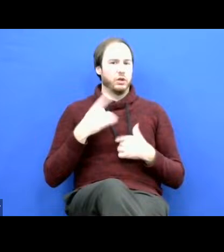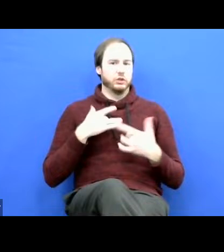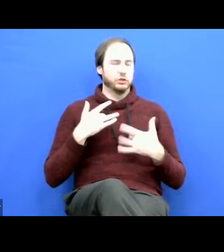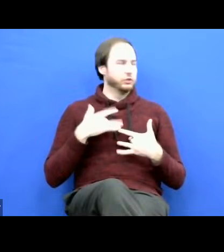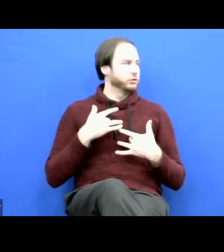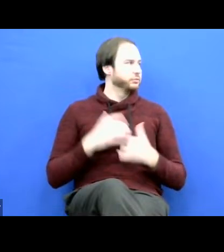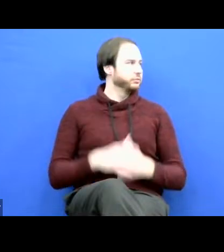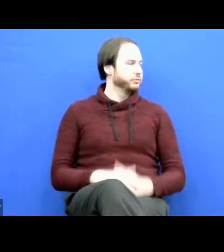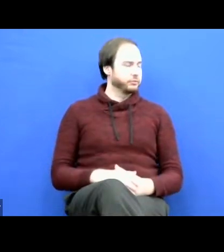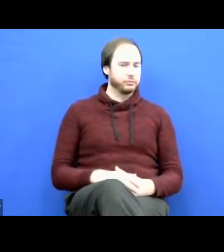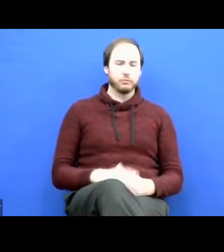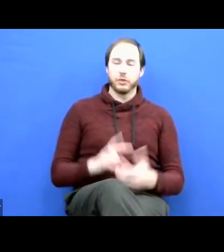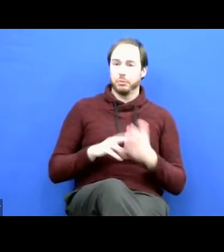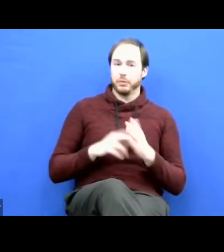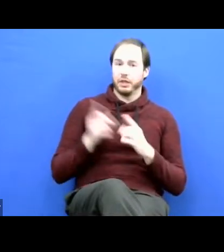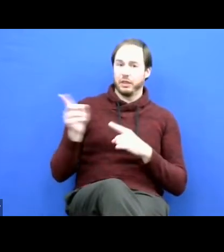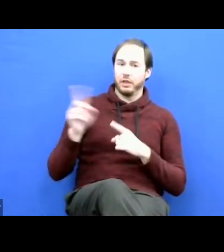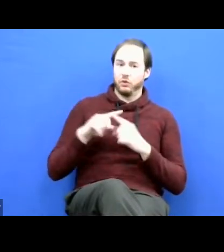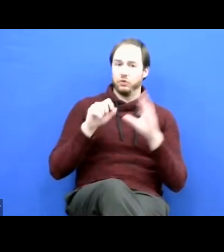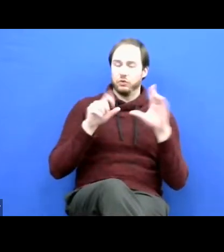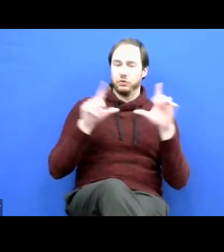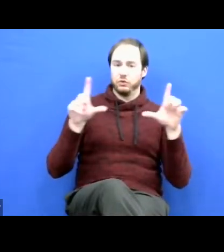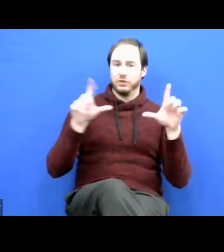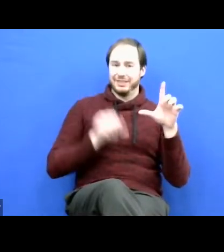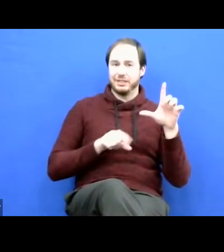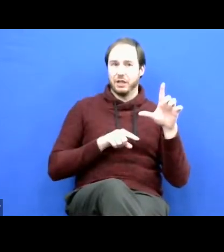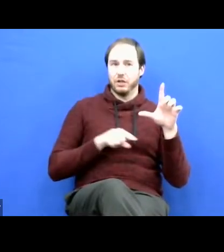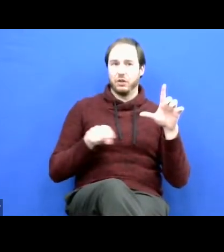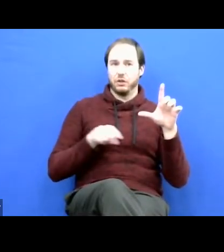they to the south?